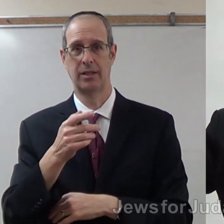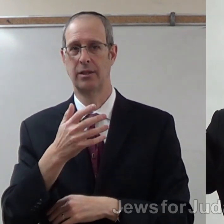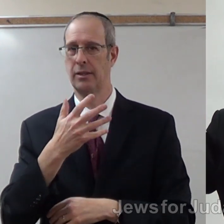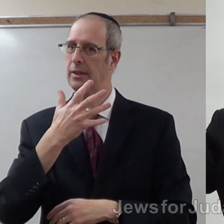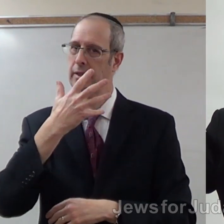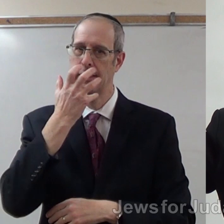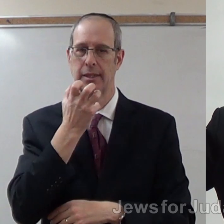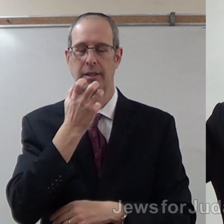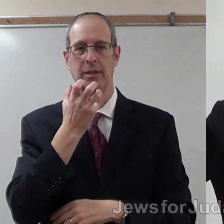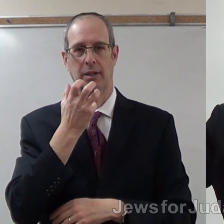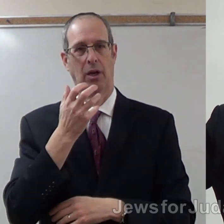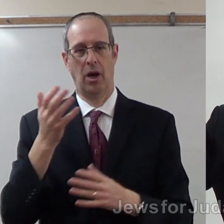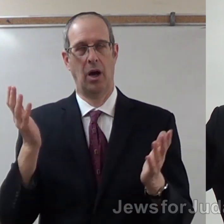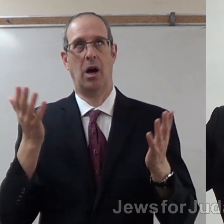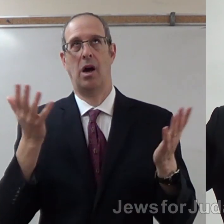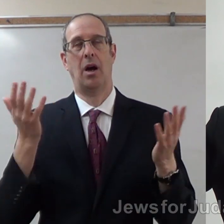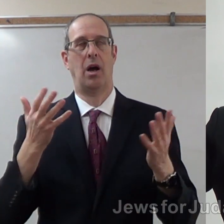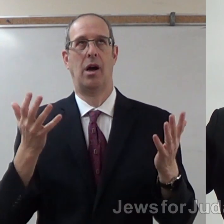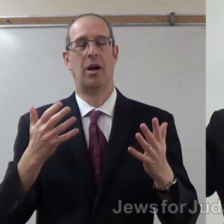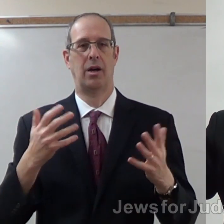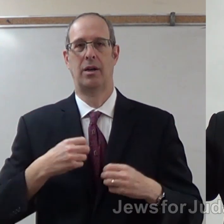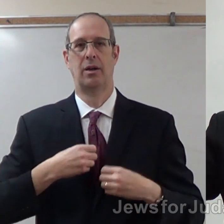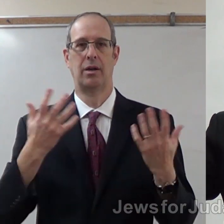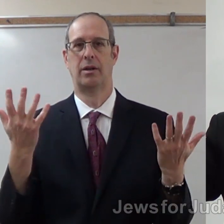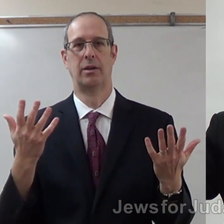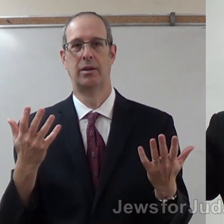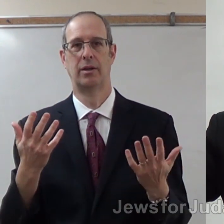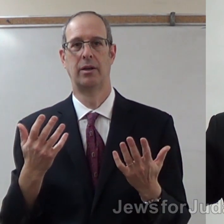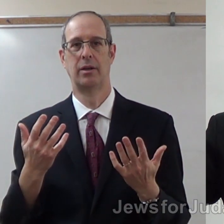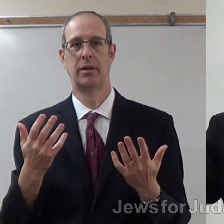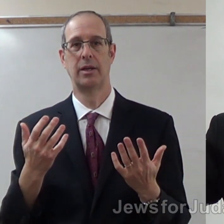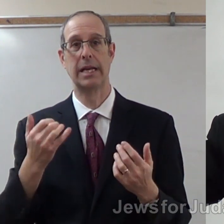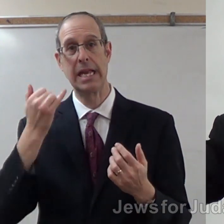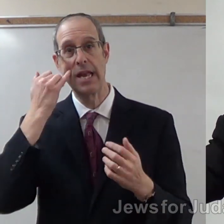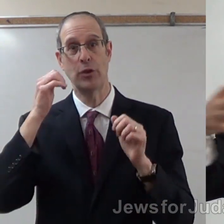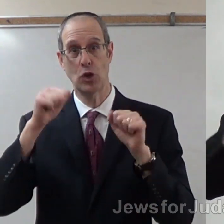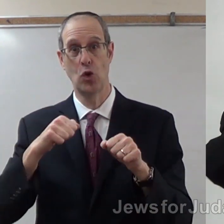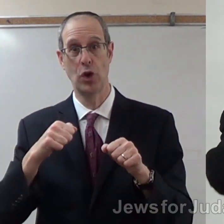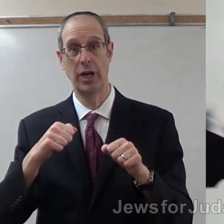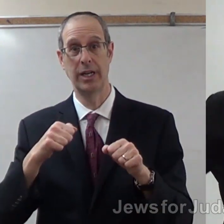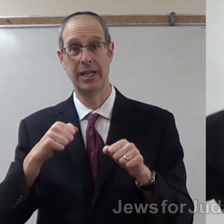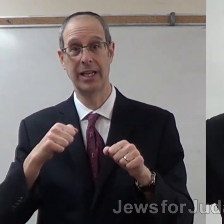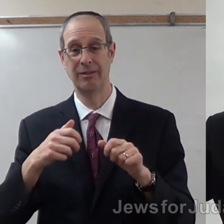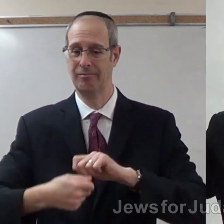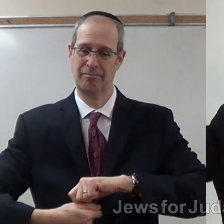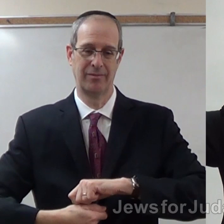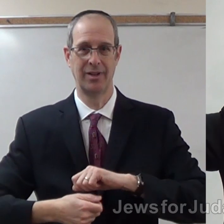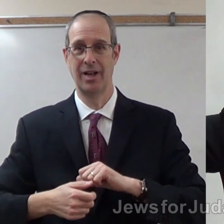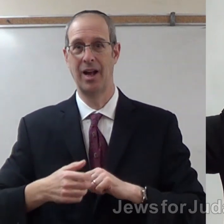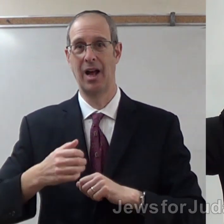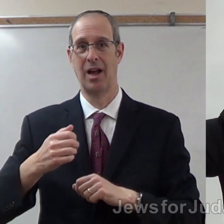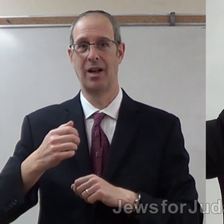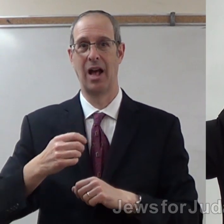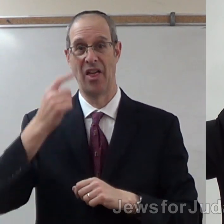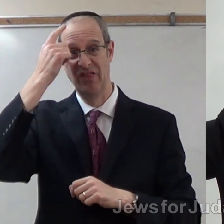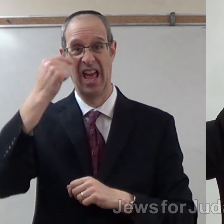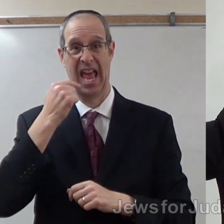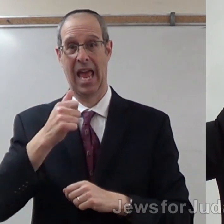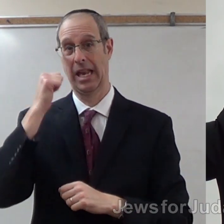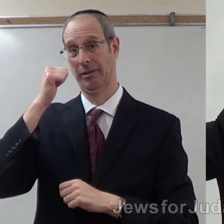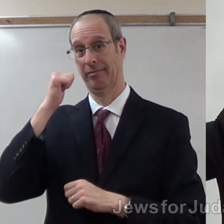furious. Furious. And if he could, he would rip the head off the person who hit